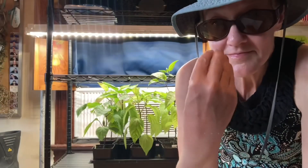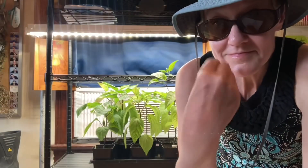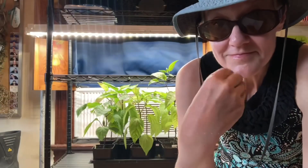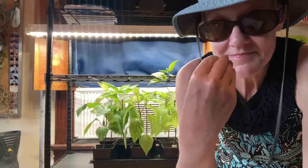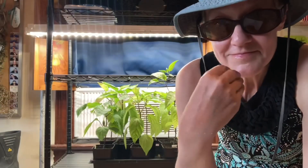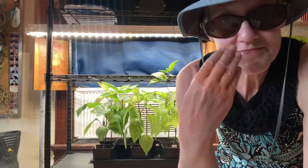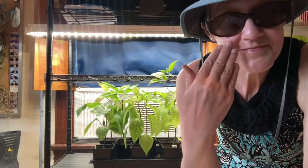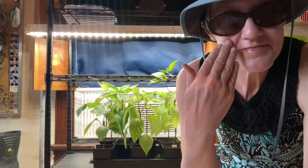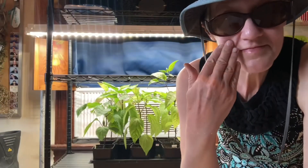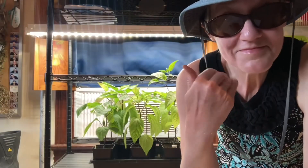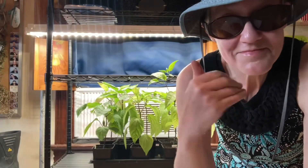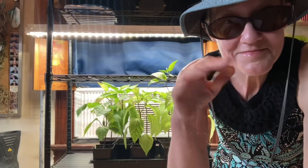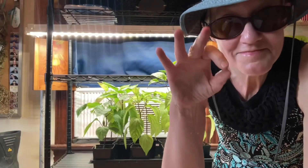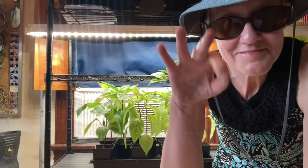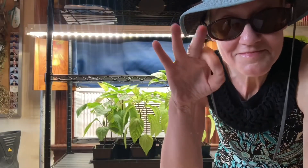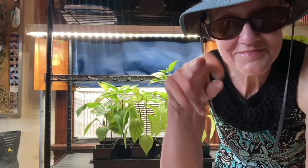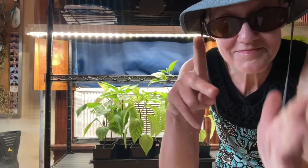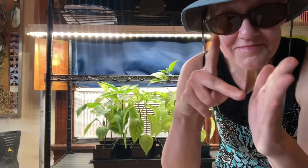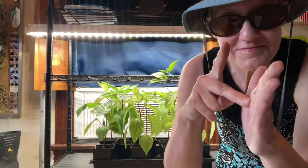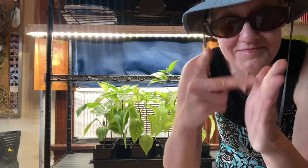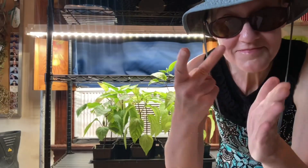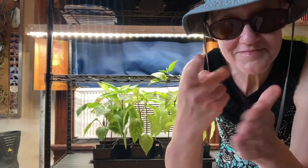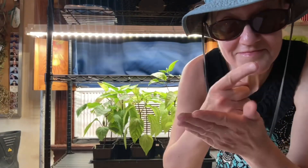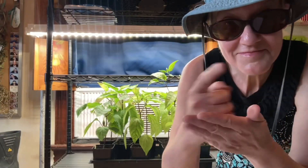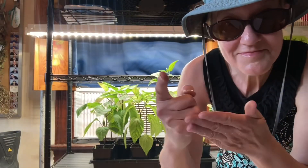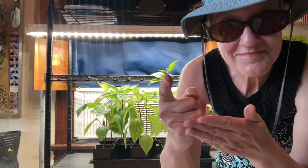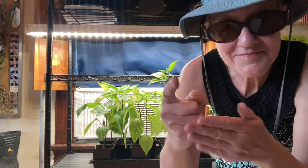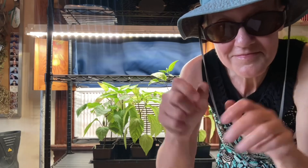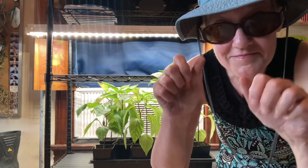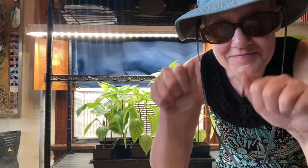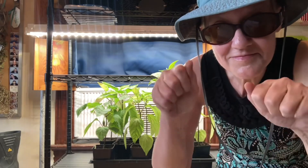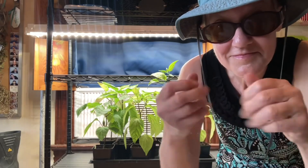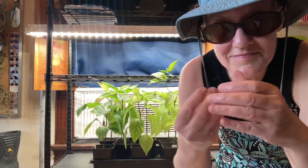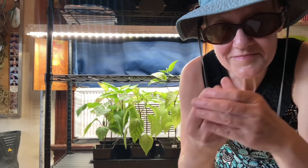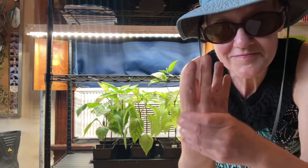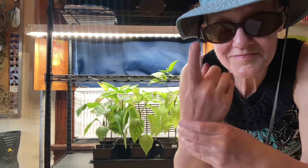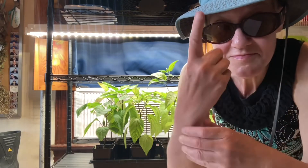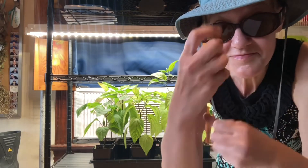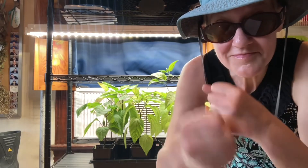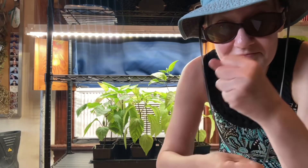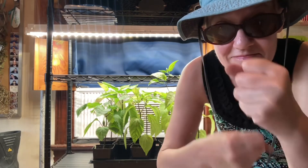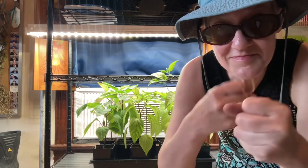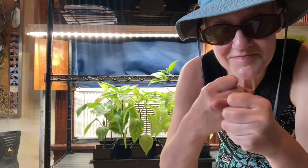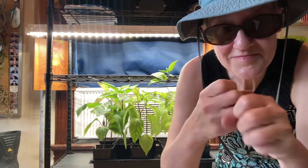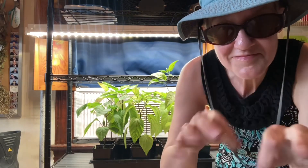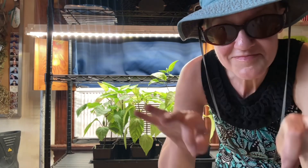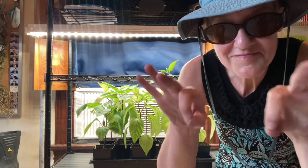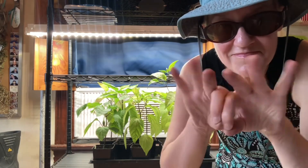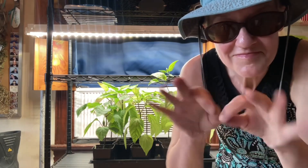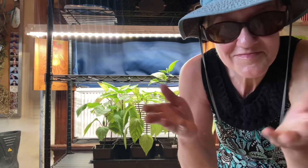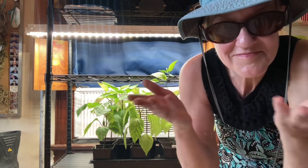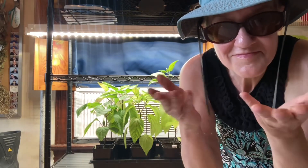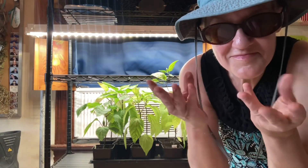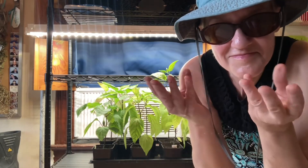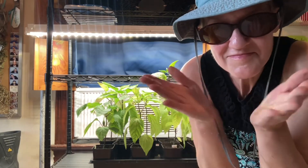I eat sweet peppers twice a week. I'm able to grow a whole year's worth here in